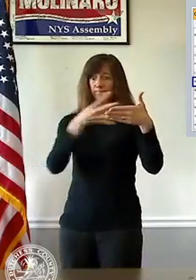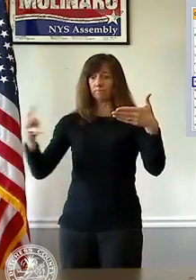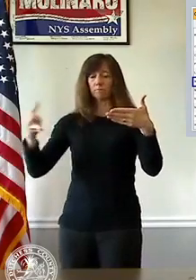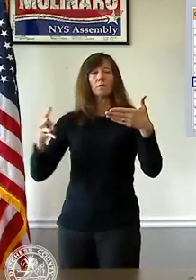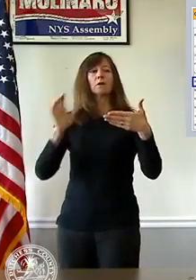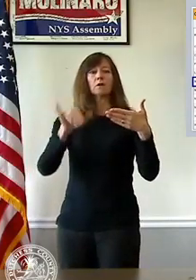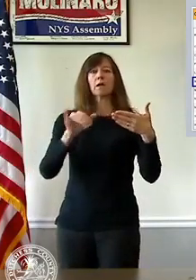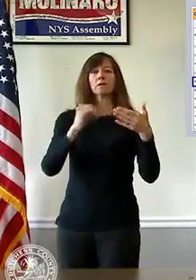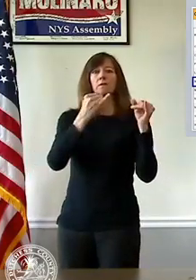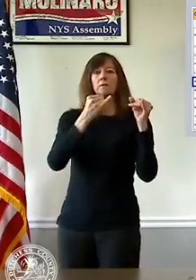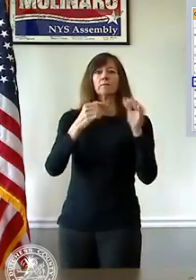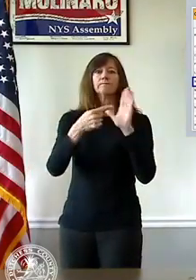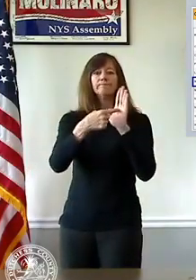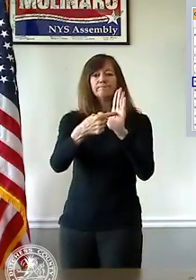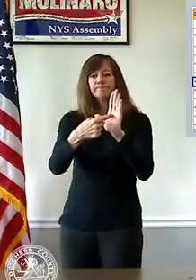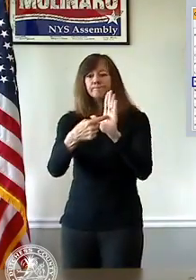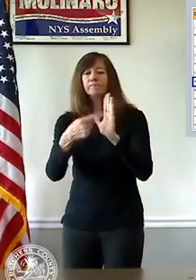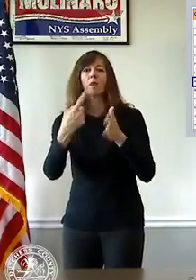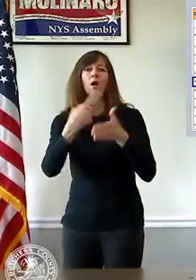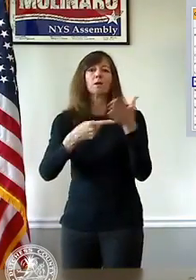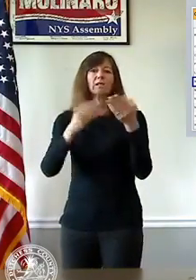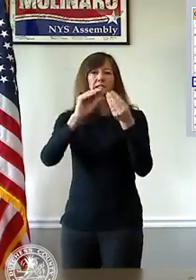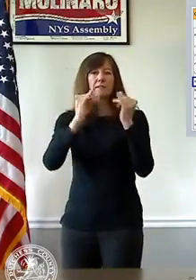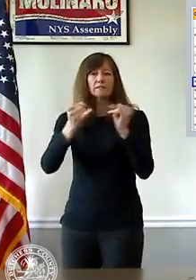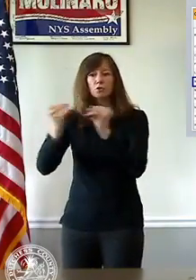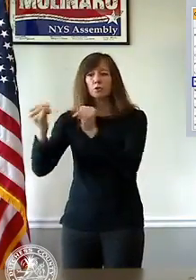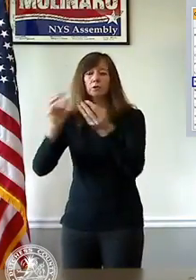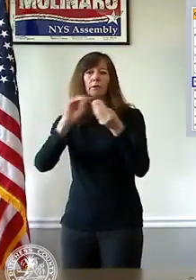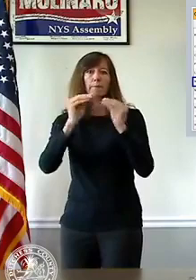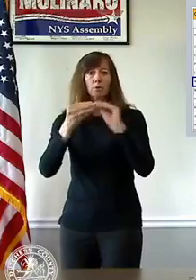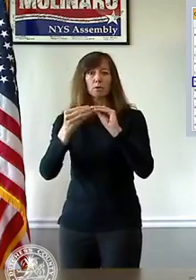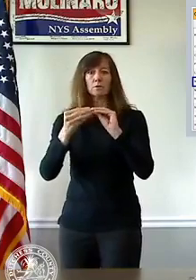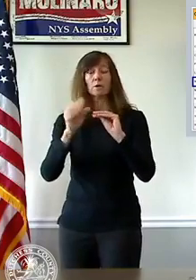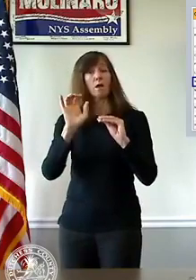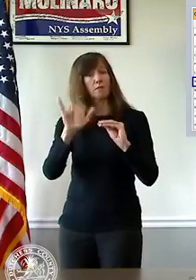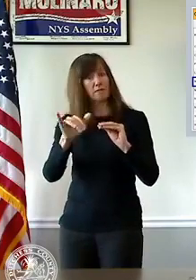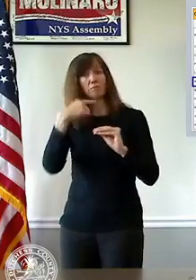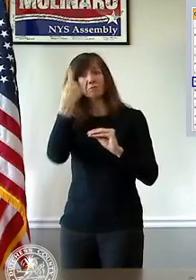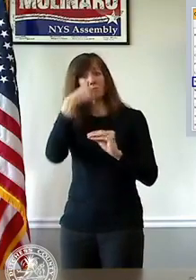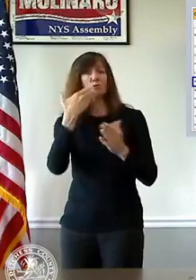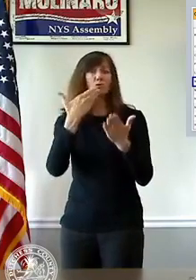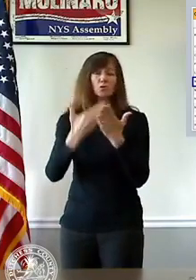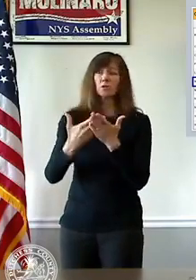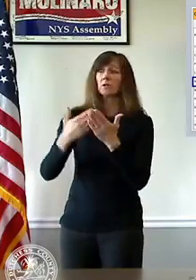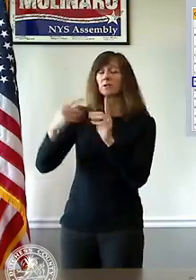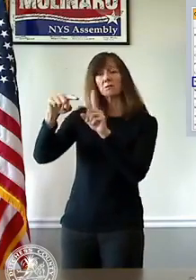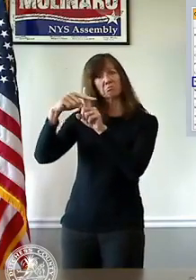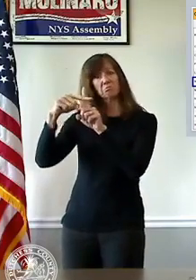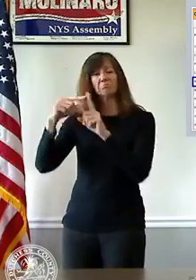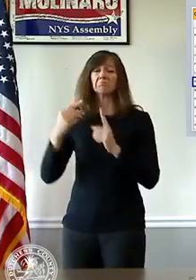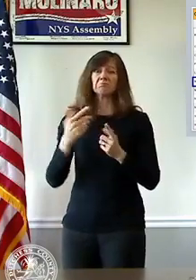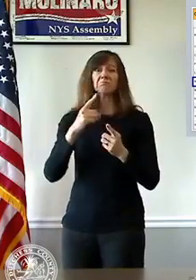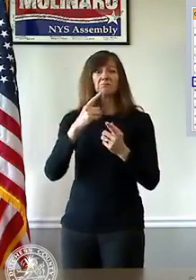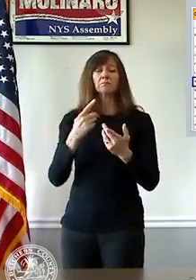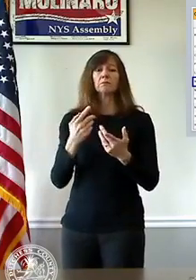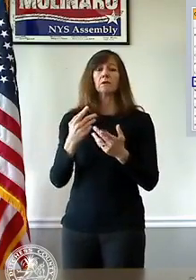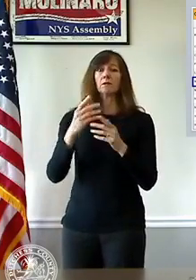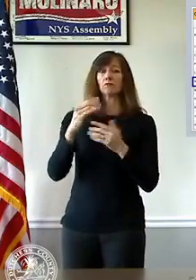individual numbers, and all of that is very, very promising. Even today, as a reference, the Mid-Hudson is